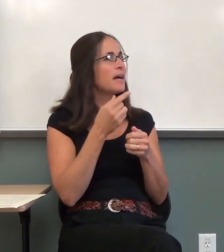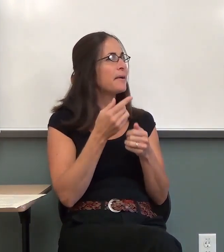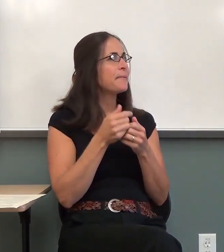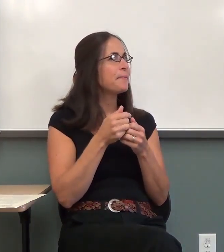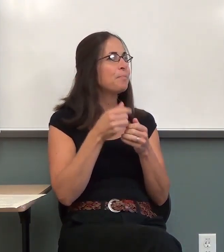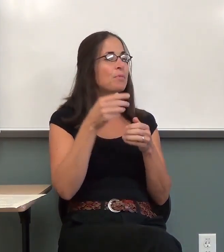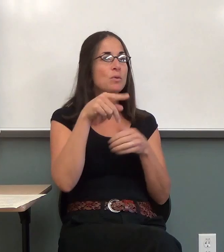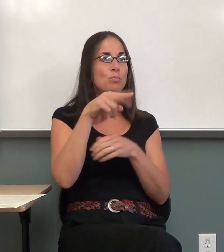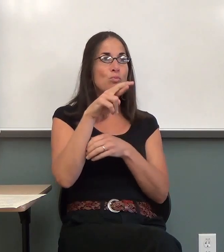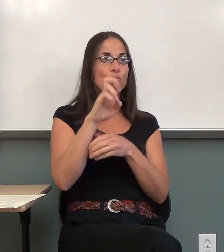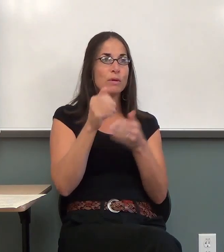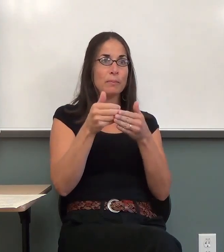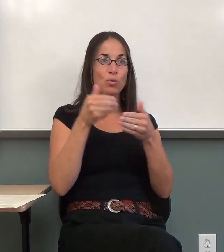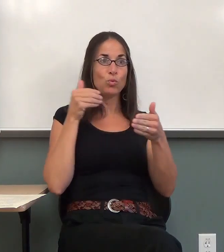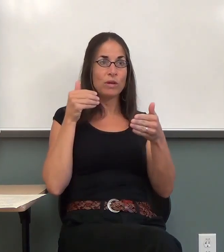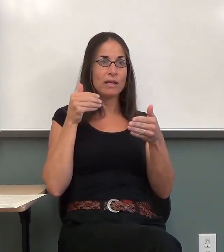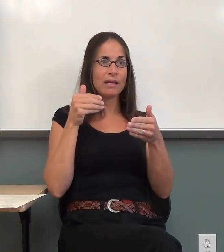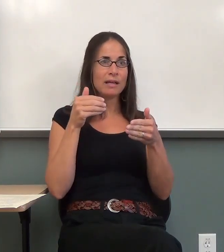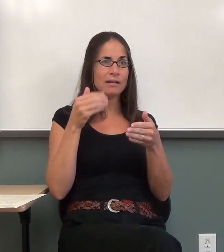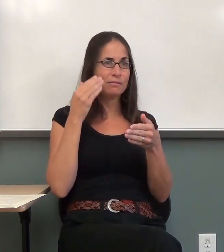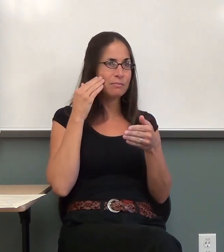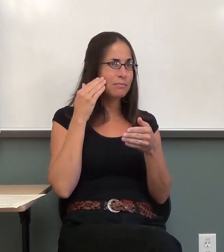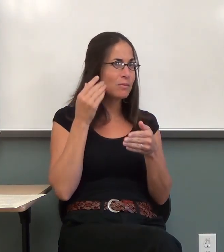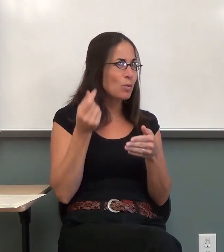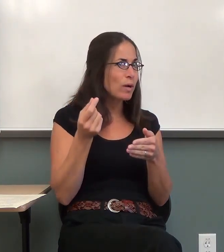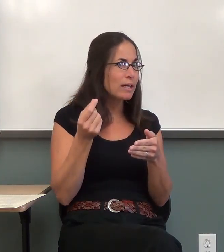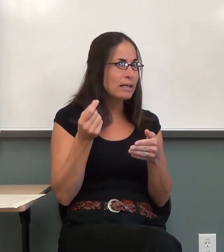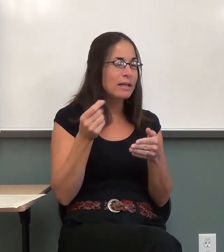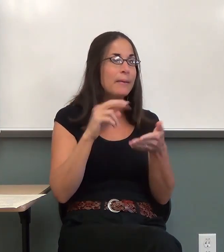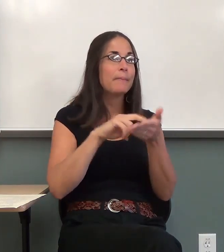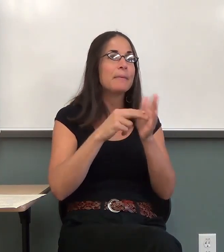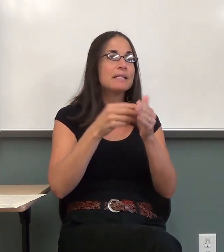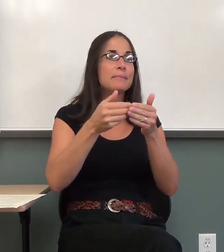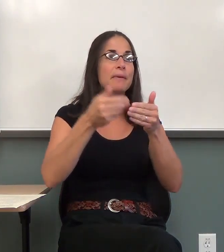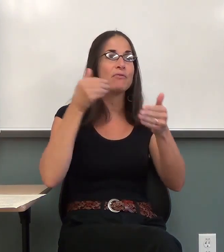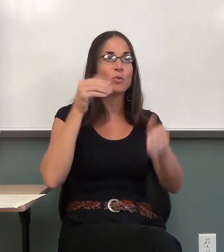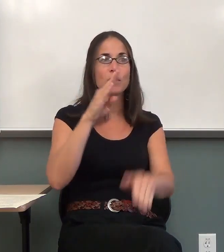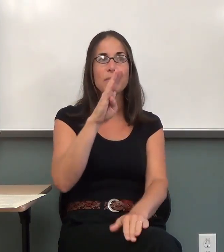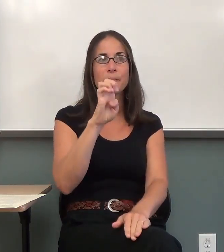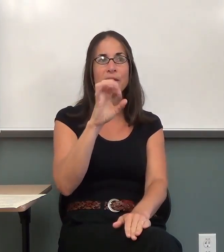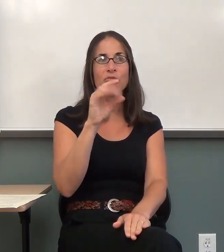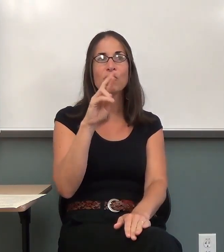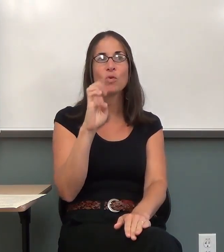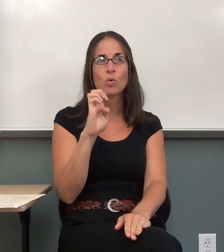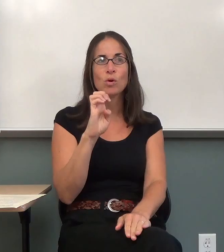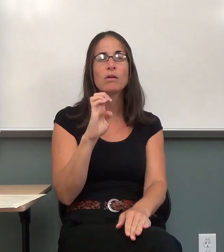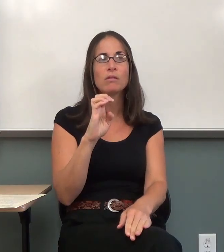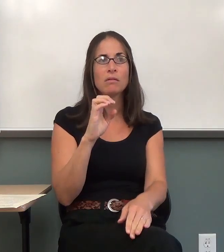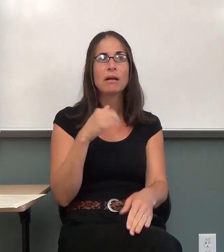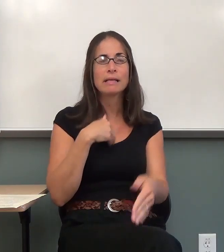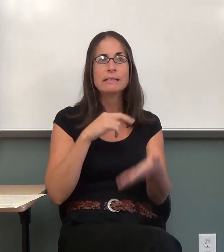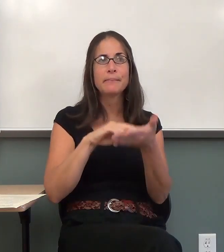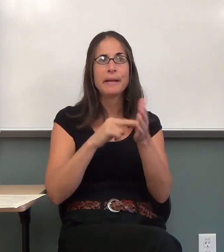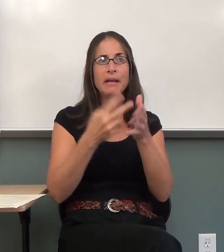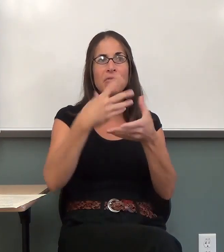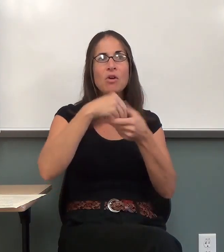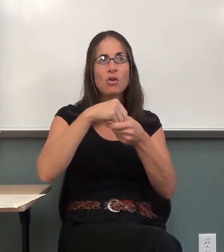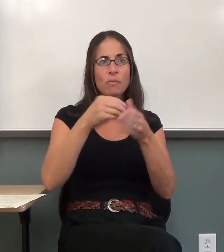pre, okay, do we know what that is? Before, right? So that has a meaning. So before we write, the